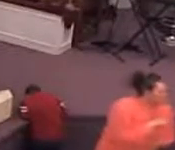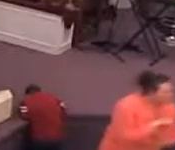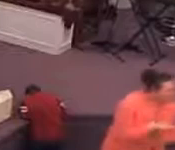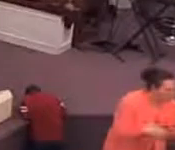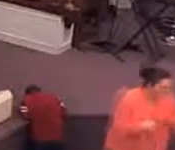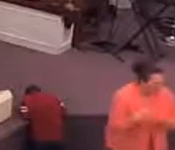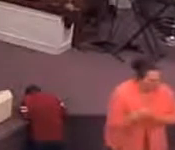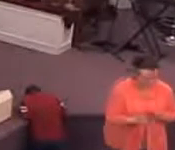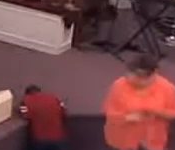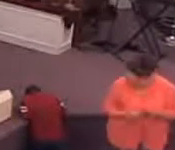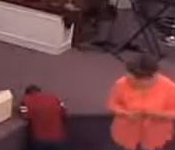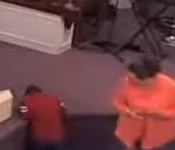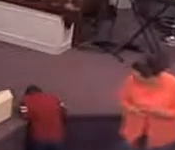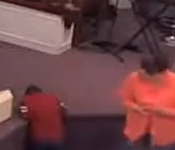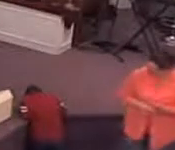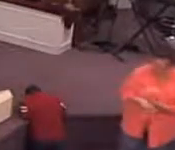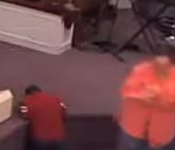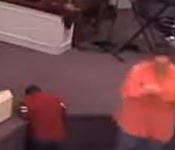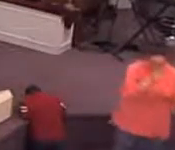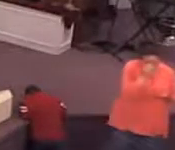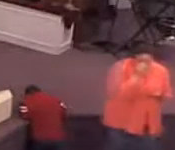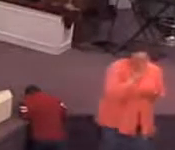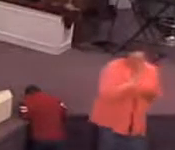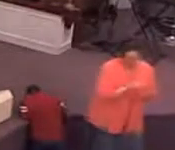We've learned how to look at the lost